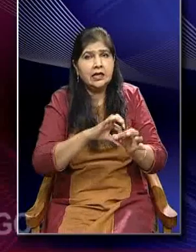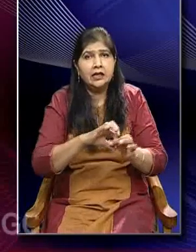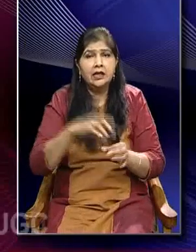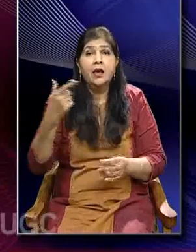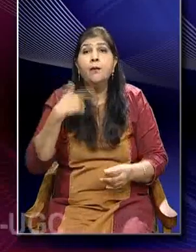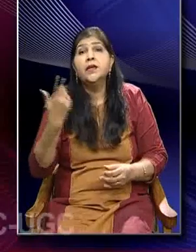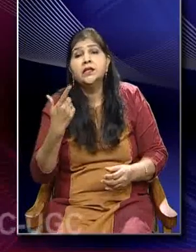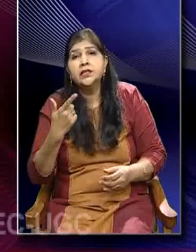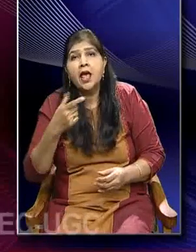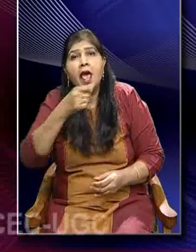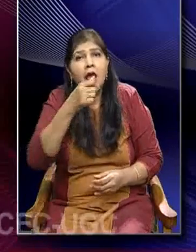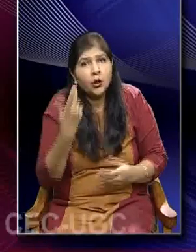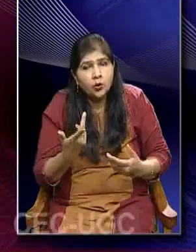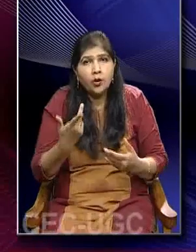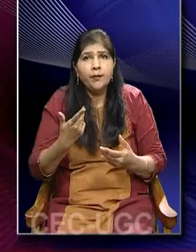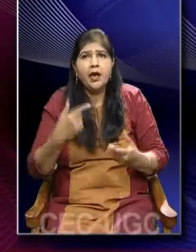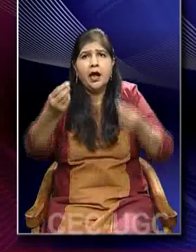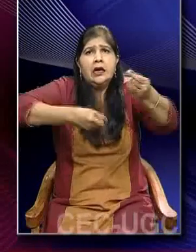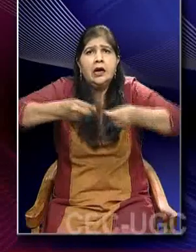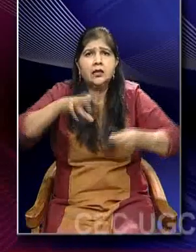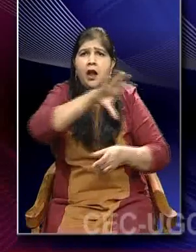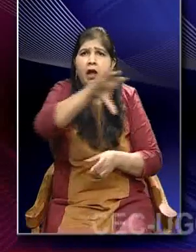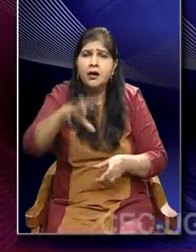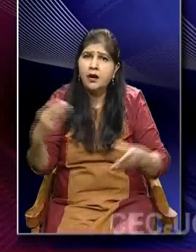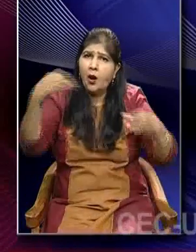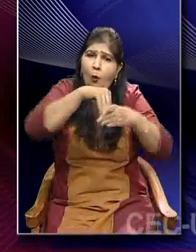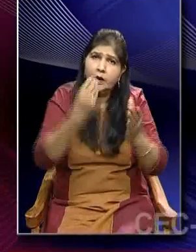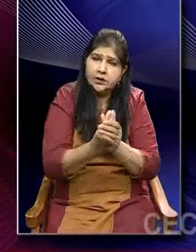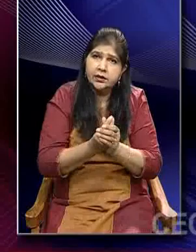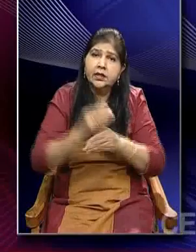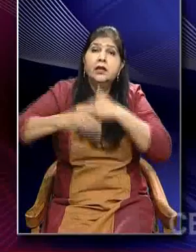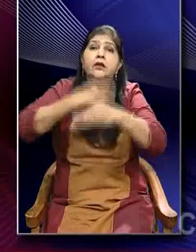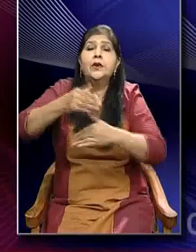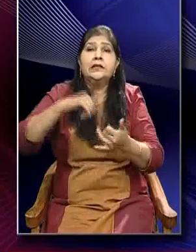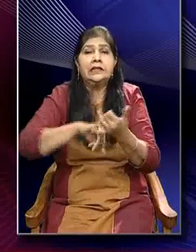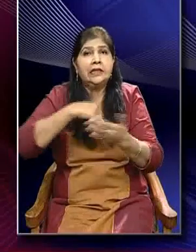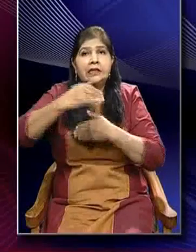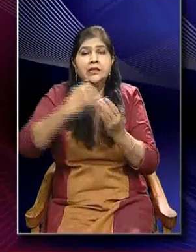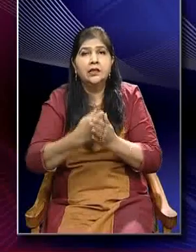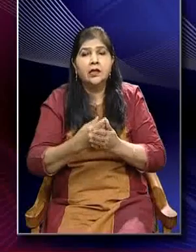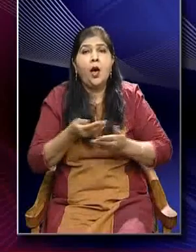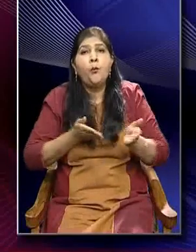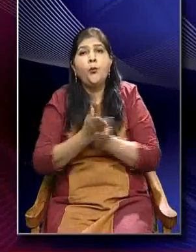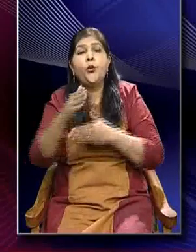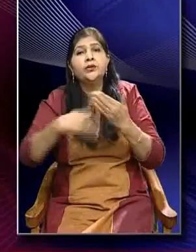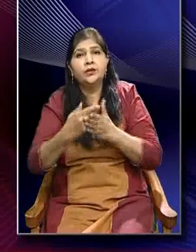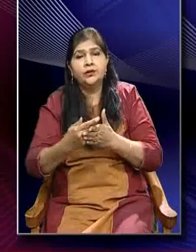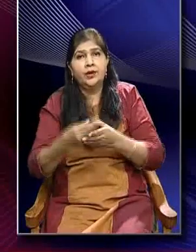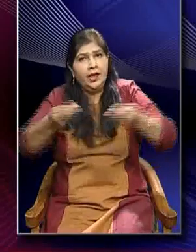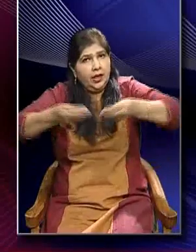internationalization. I repeat, advanced stage in the process of economic